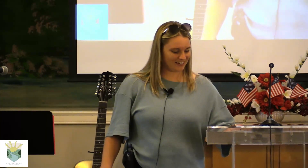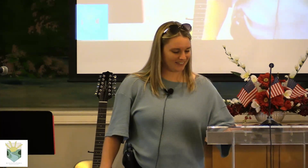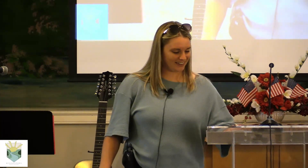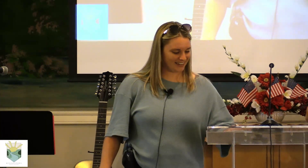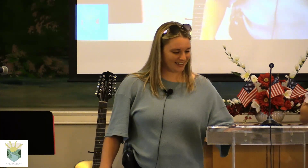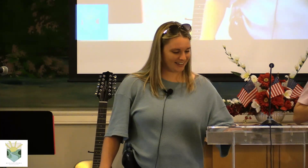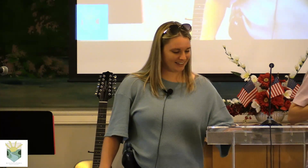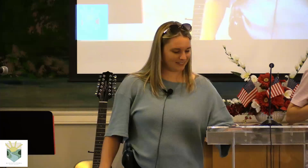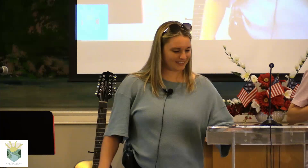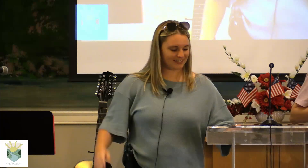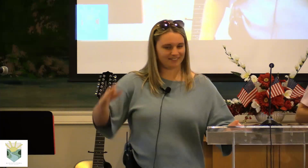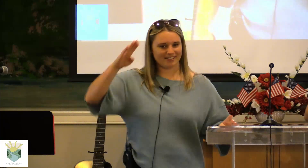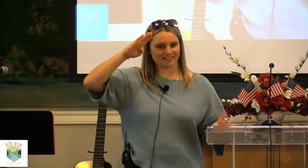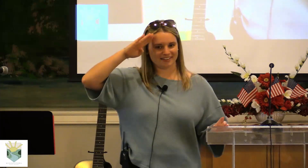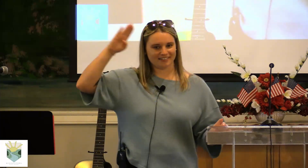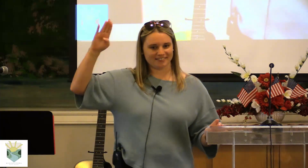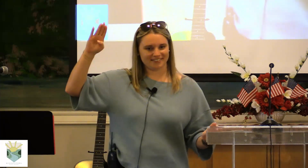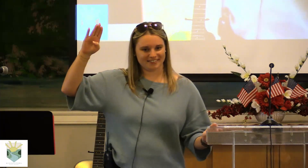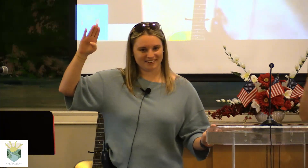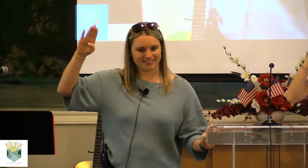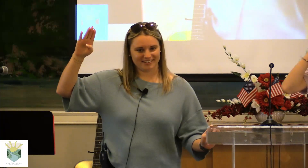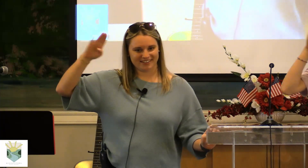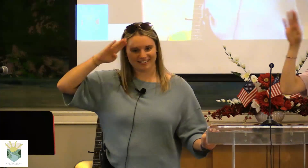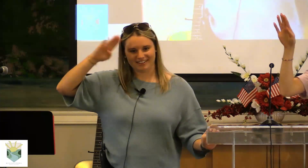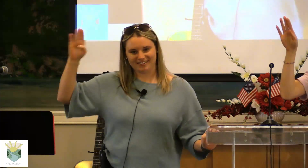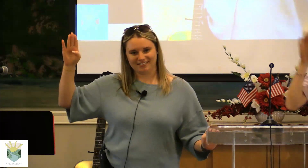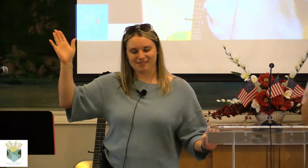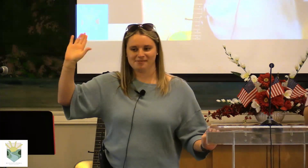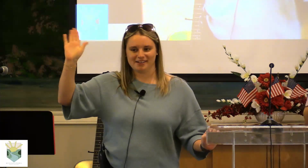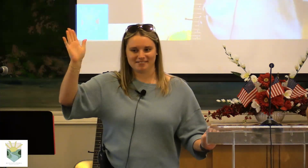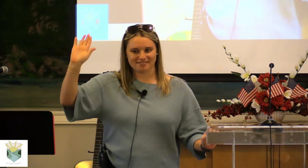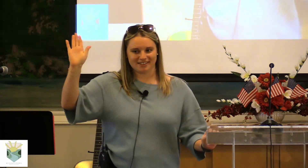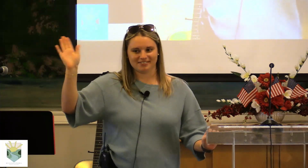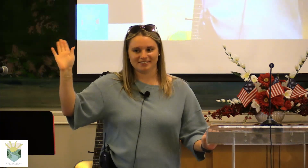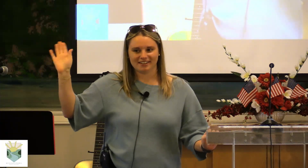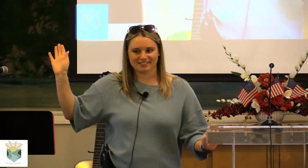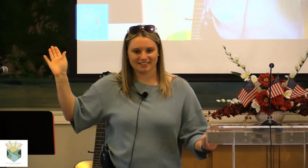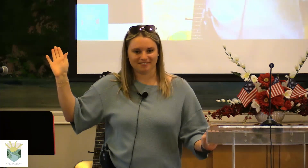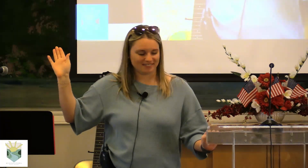So we'll start with hello. Hello, or wave, whatever you'd like to do. Hello.